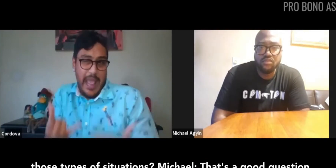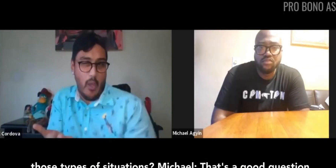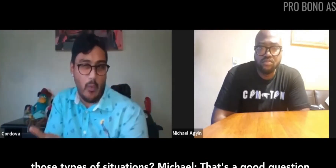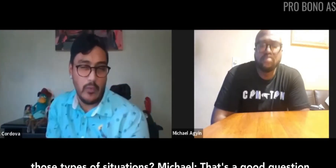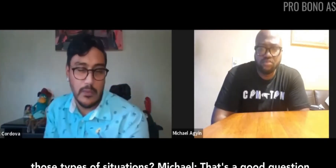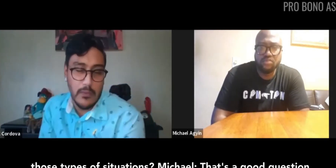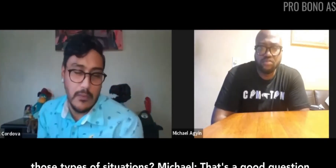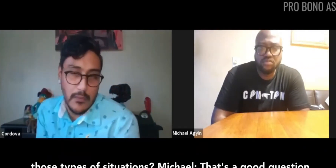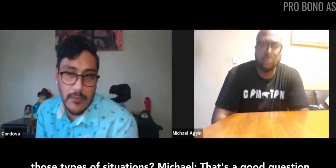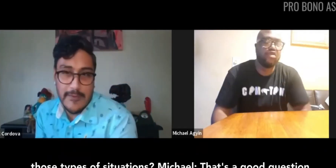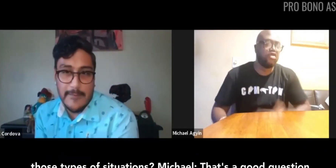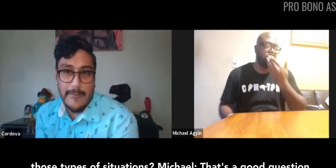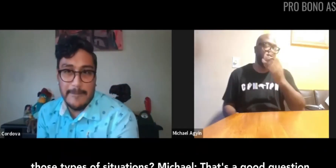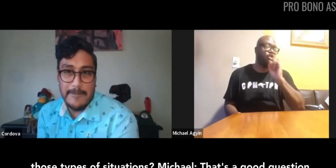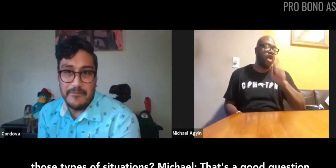of situations?